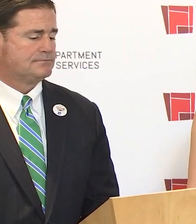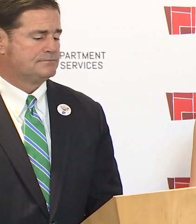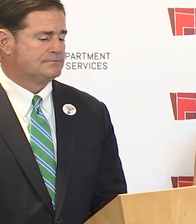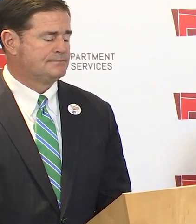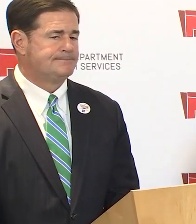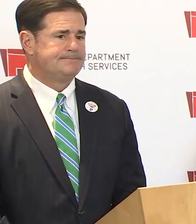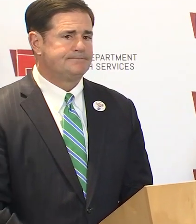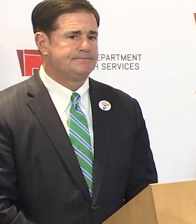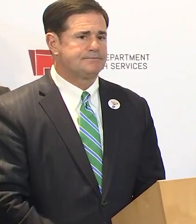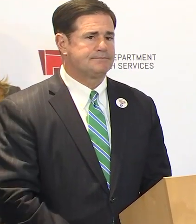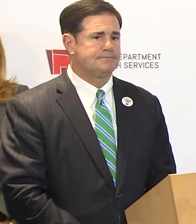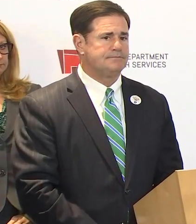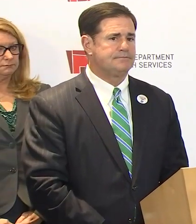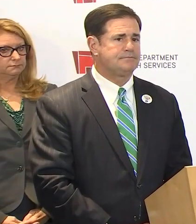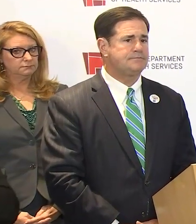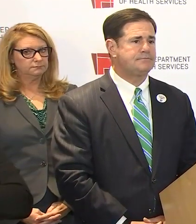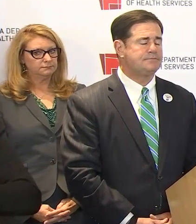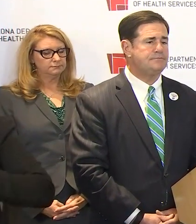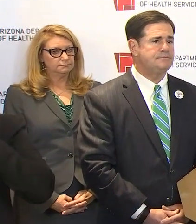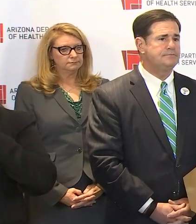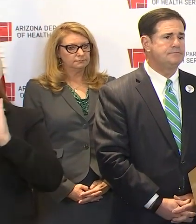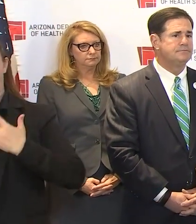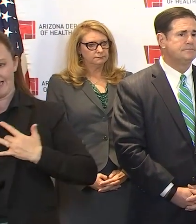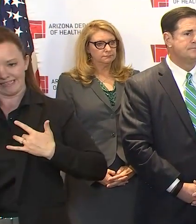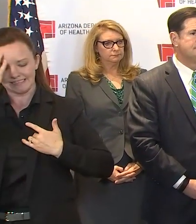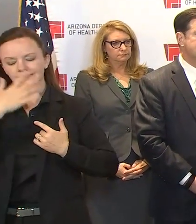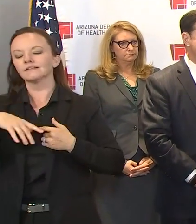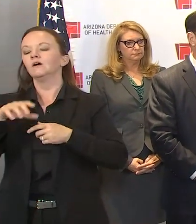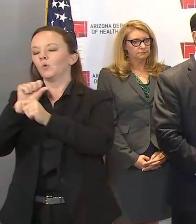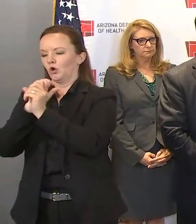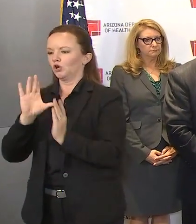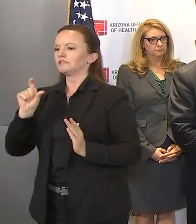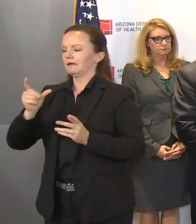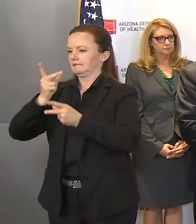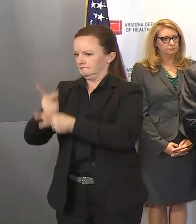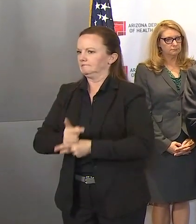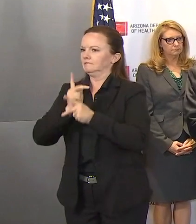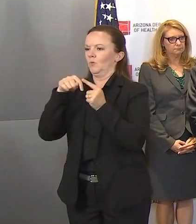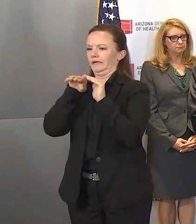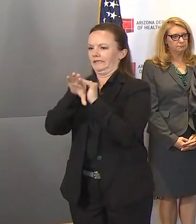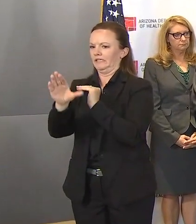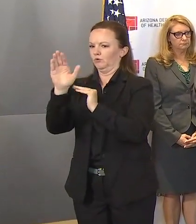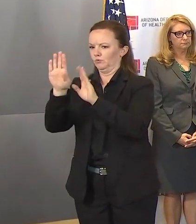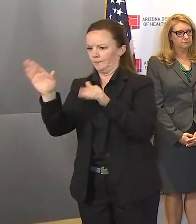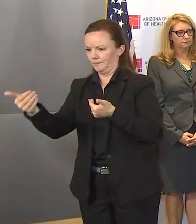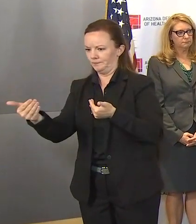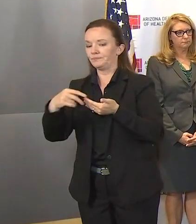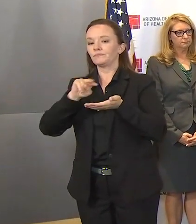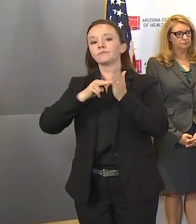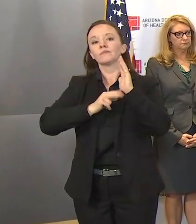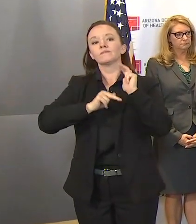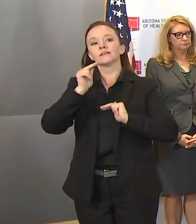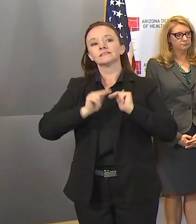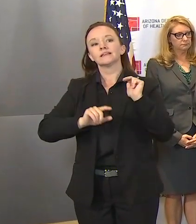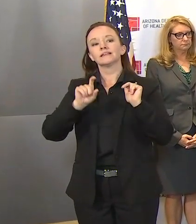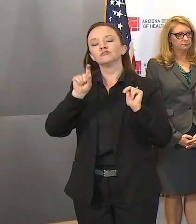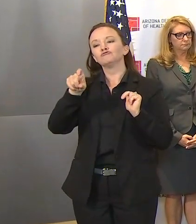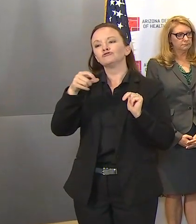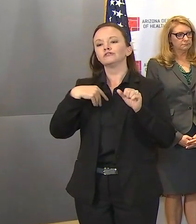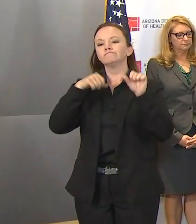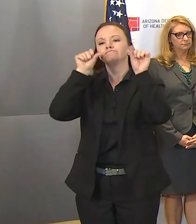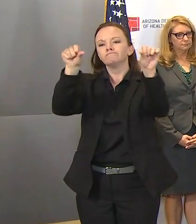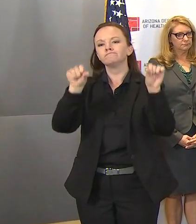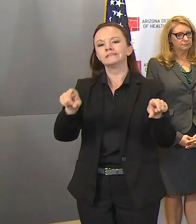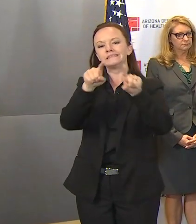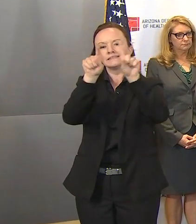we recommend that workers take precaution when entering a resident's room. So facilities should post signs on the door or wall outside of the